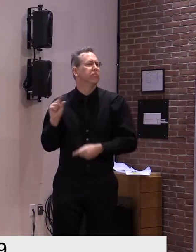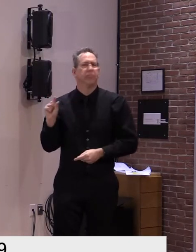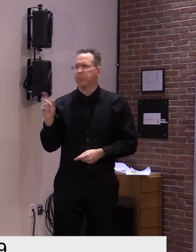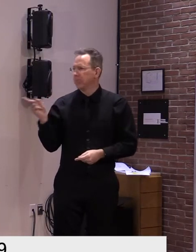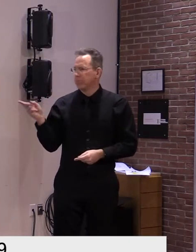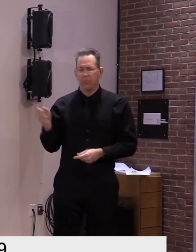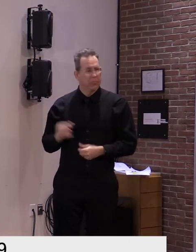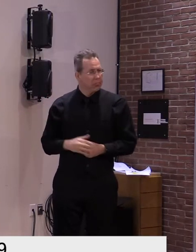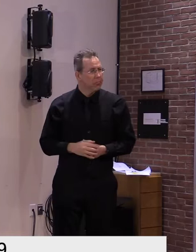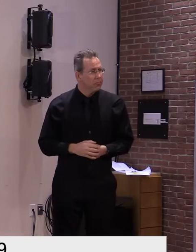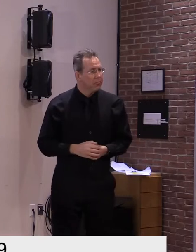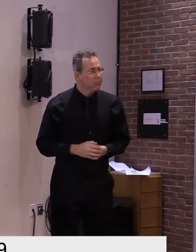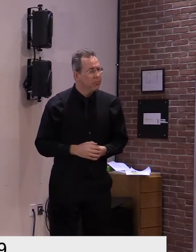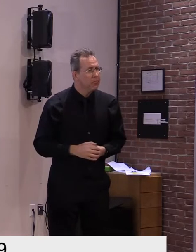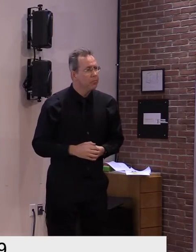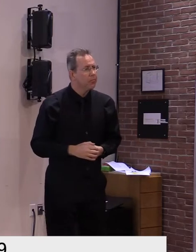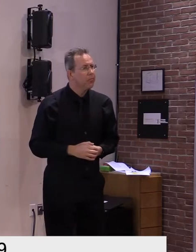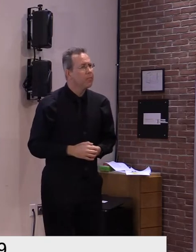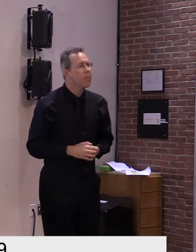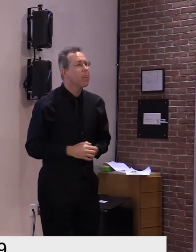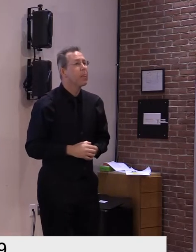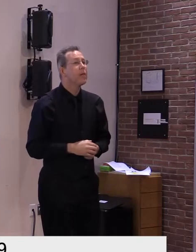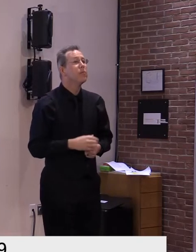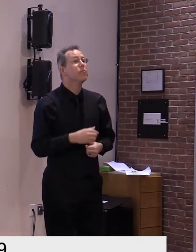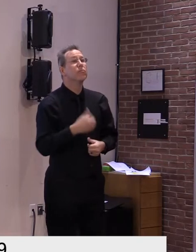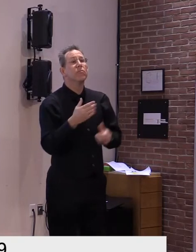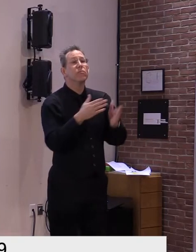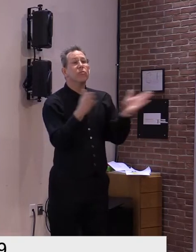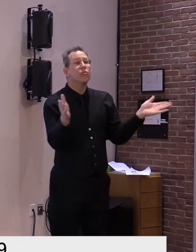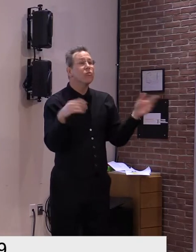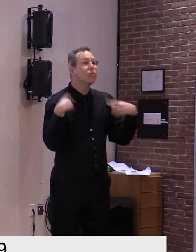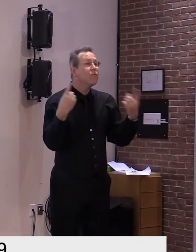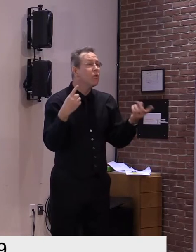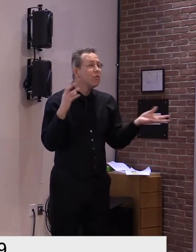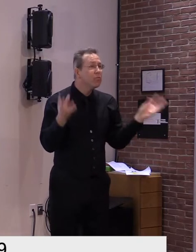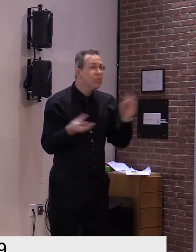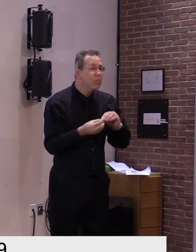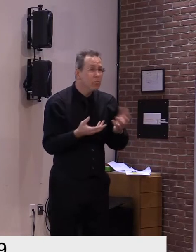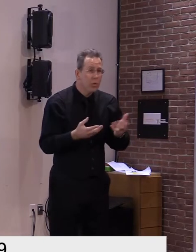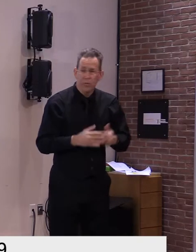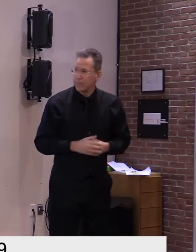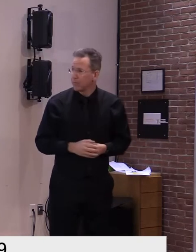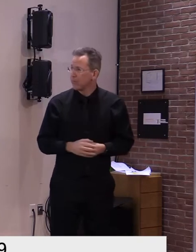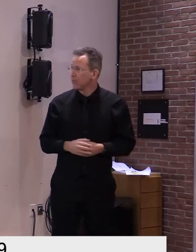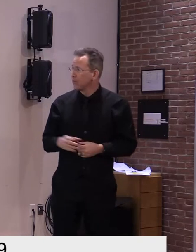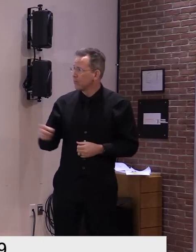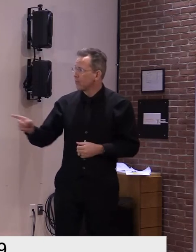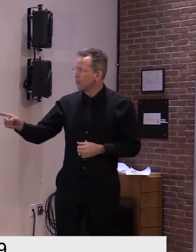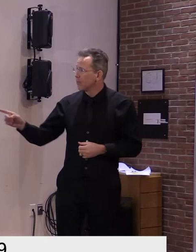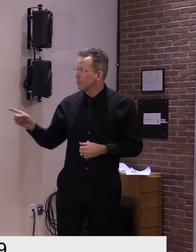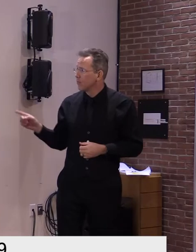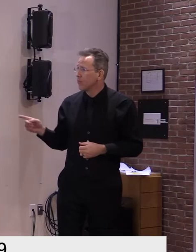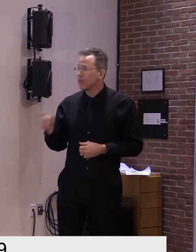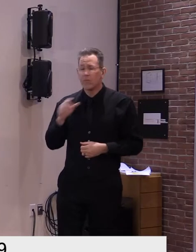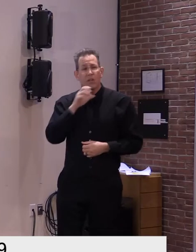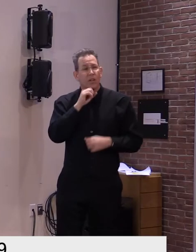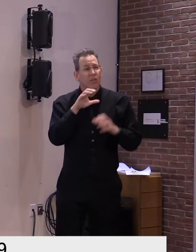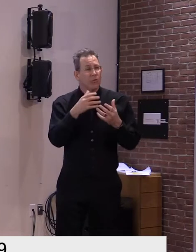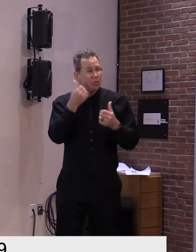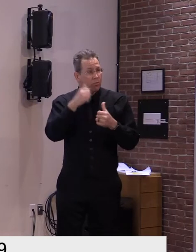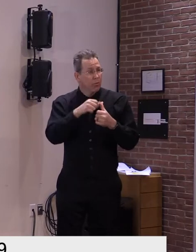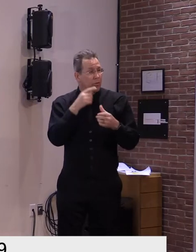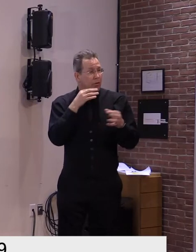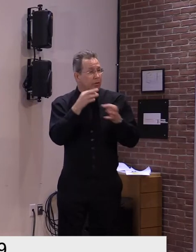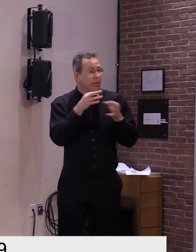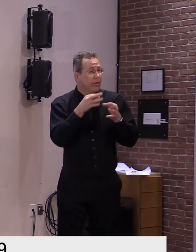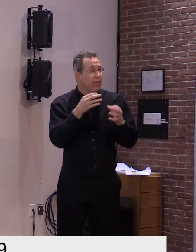December. Looking more broadly, the 70-year and older population continues to see fewer cases on a